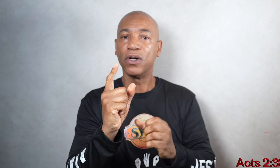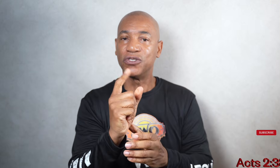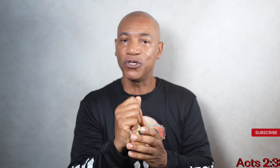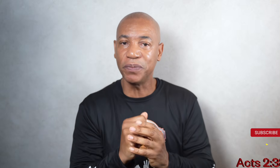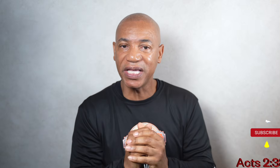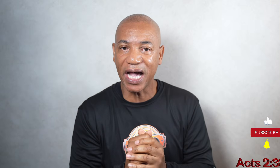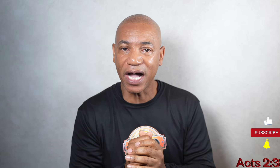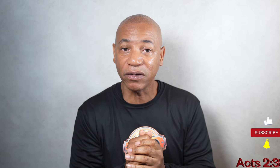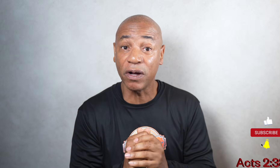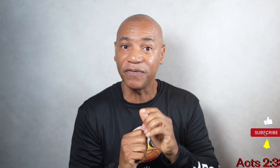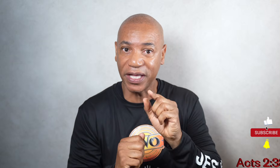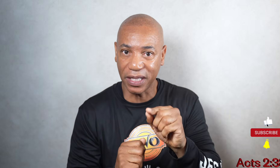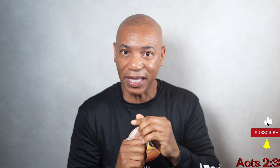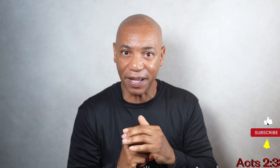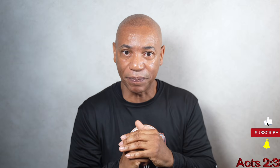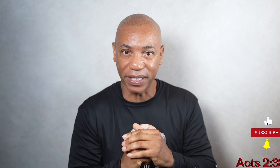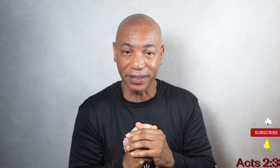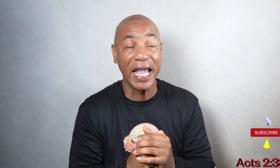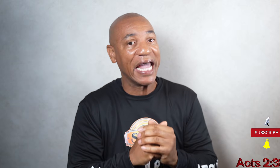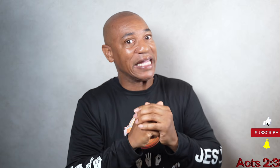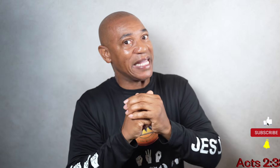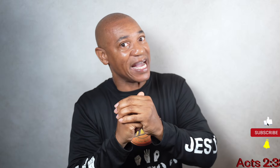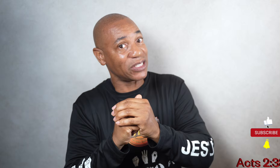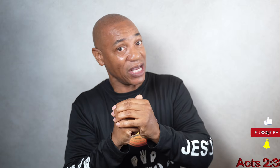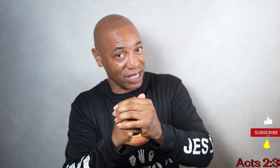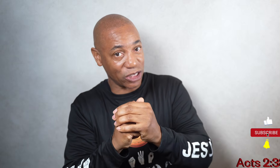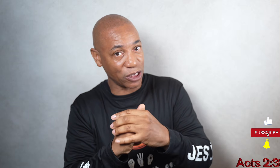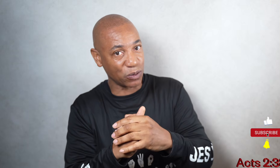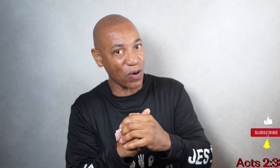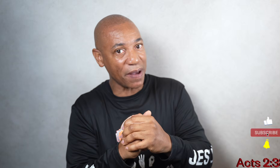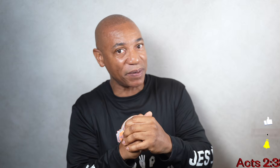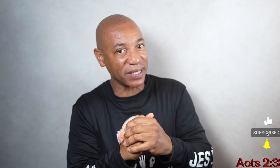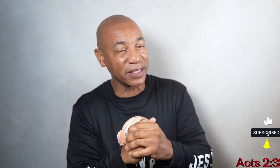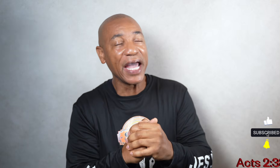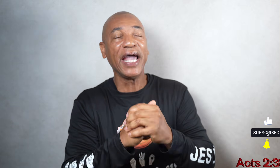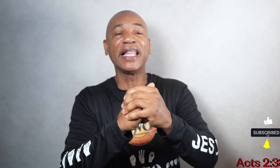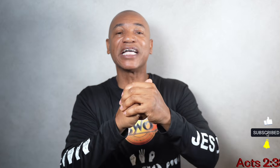do me the honor of hitting the like button. Next, hit the subscribe button. And last but